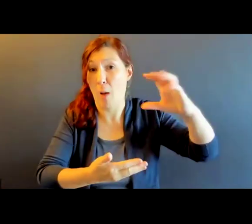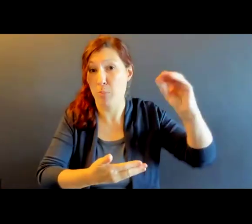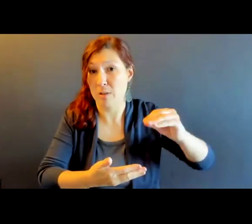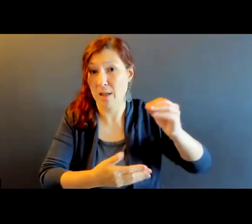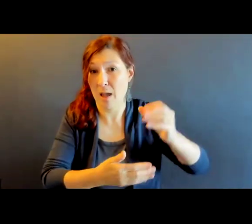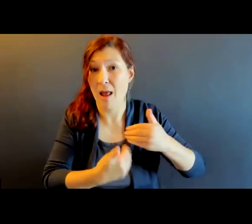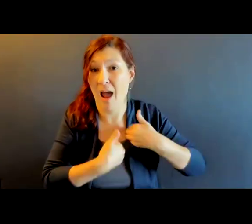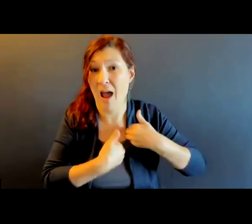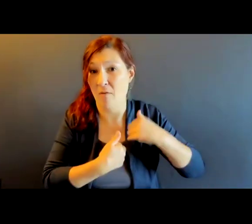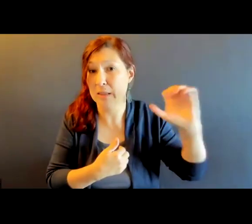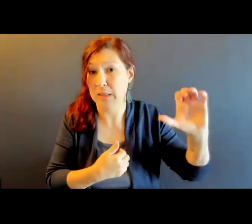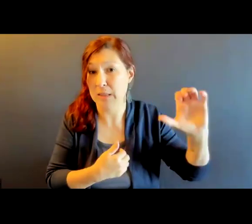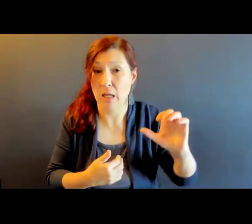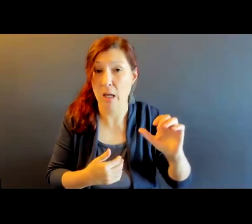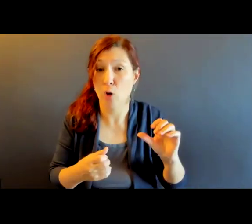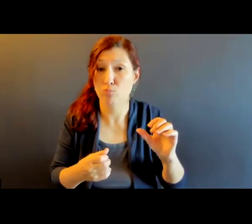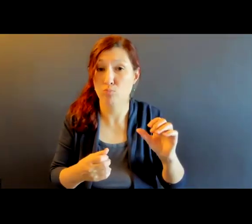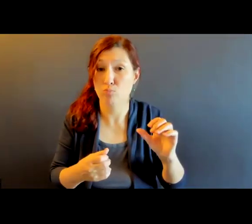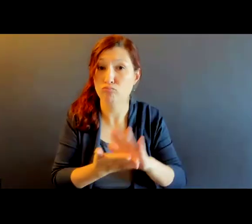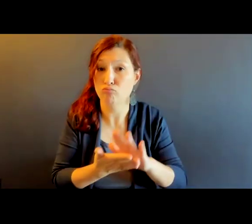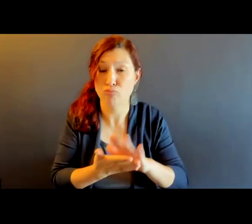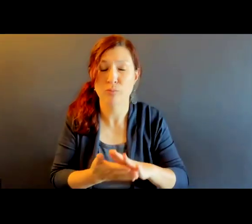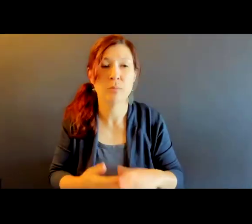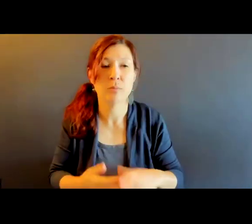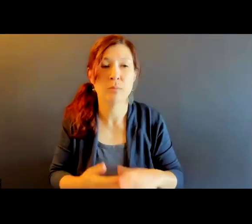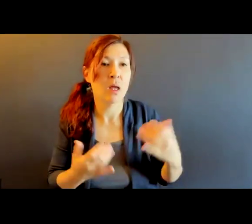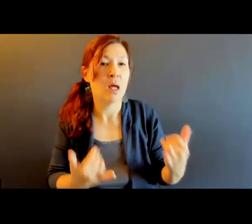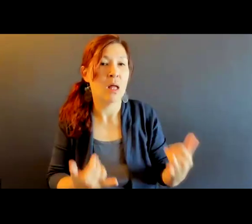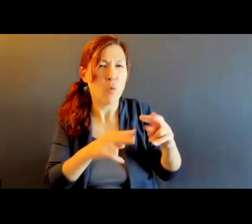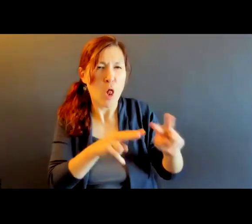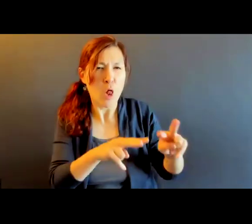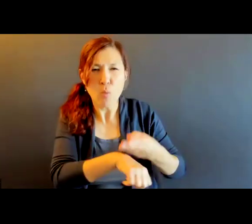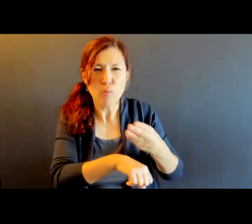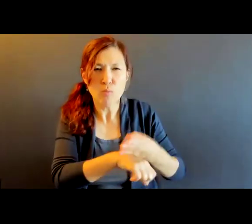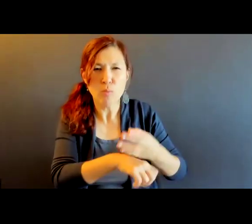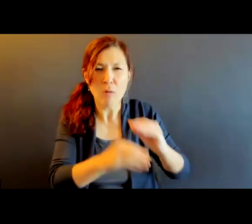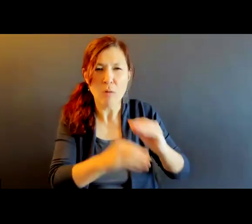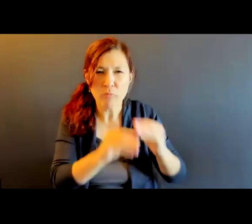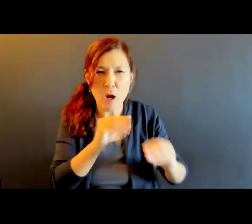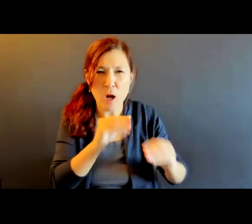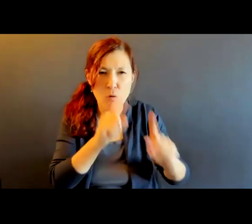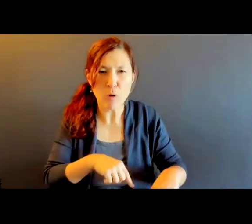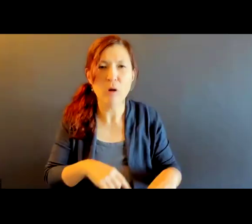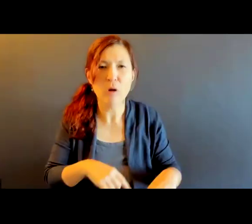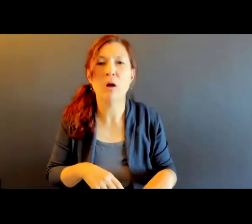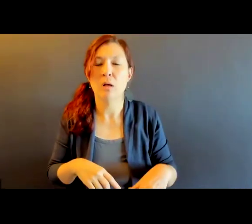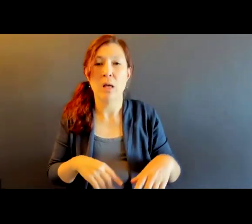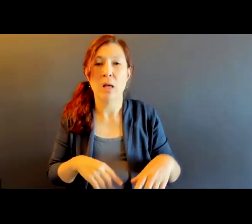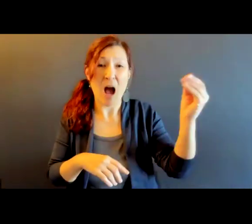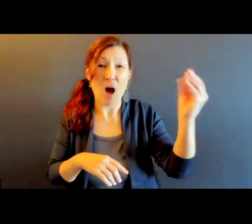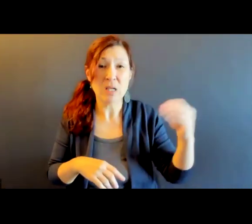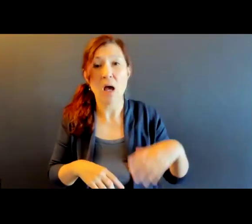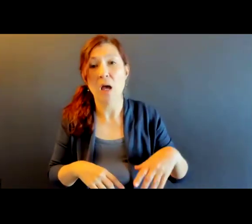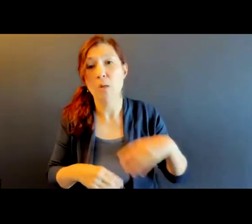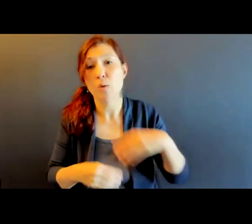We also just spent a lot of time on work orders. This can range from facility repair outside to building repair to